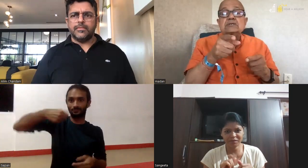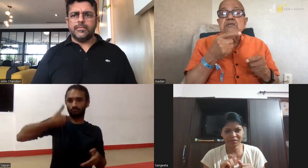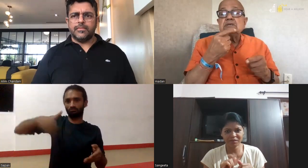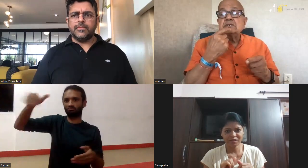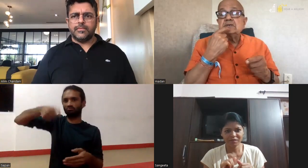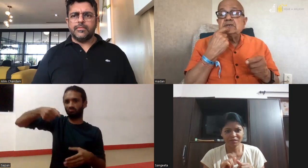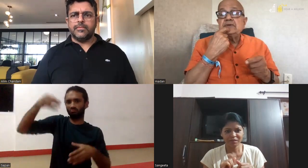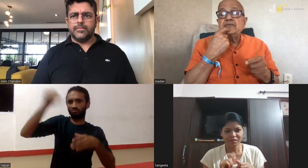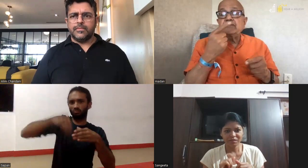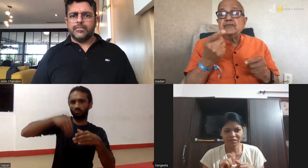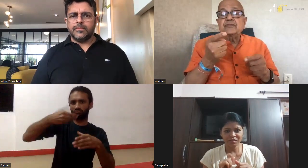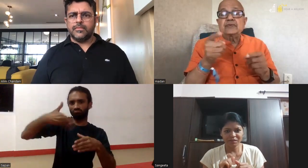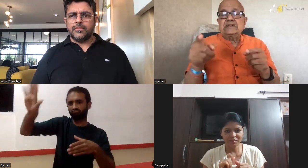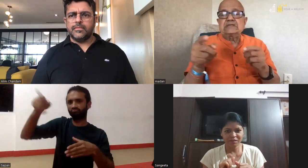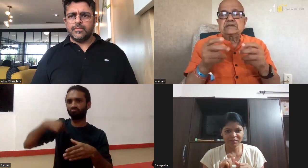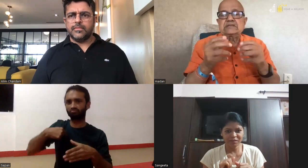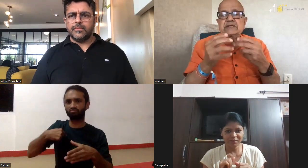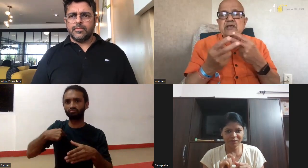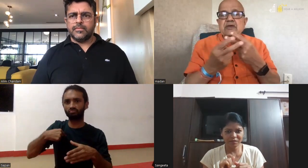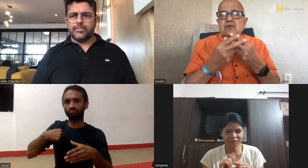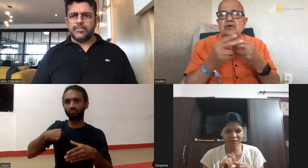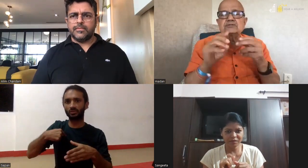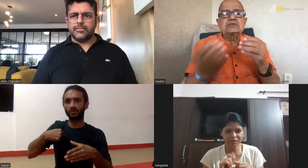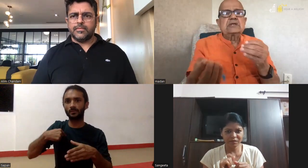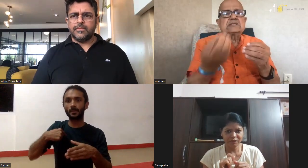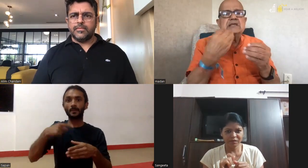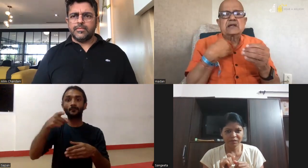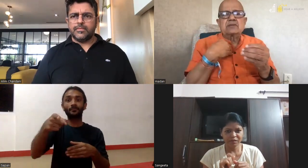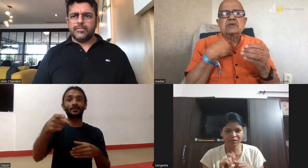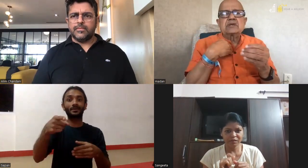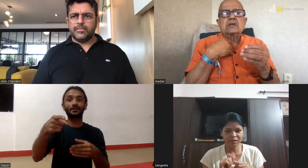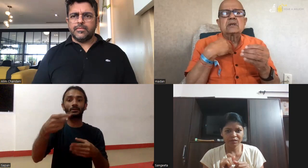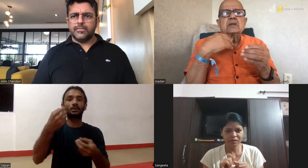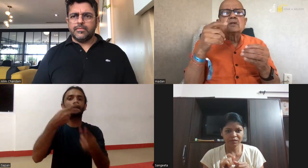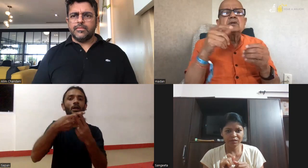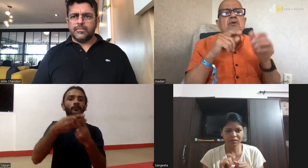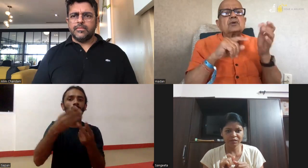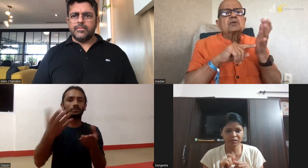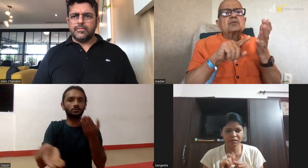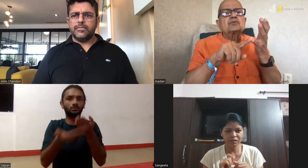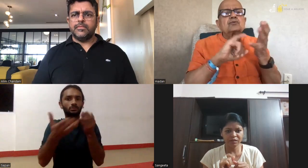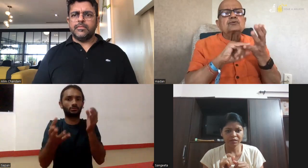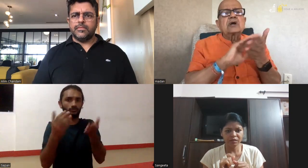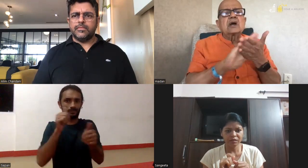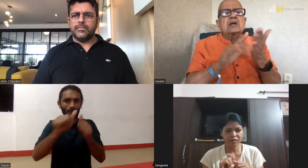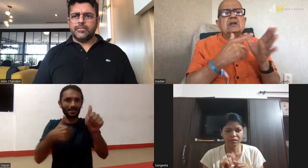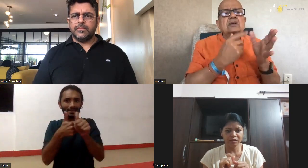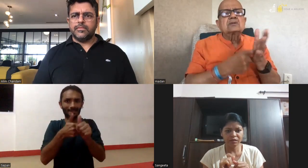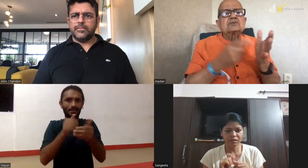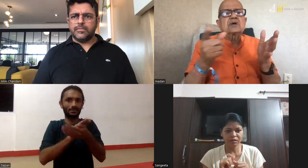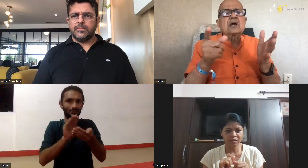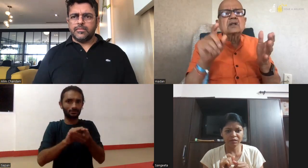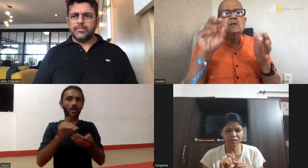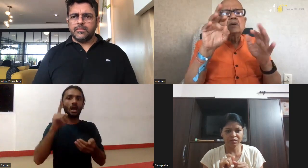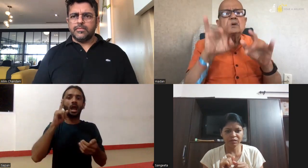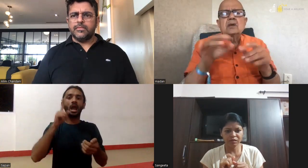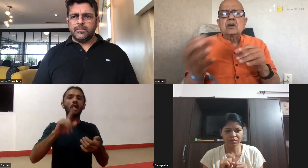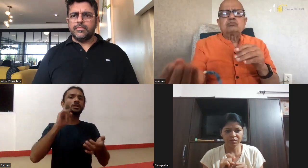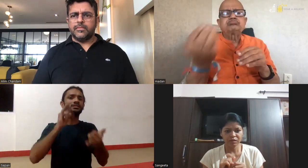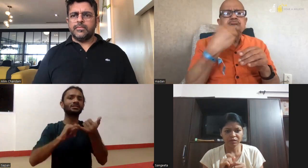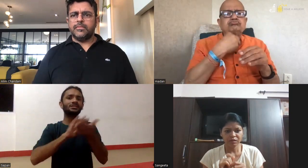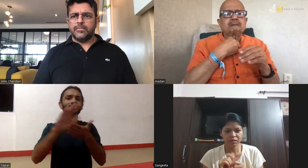language. And now she's able to explain to so many people that I also believe the same way and it wasn't working out. And then I